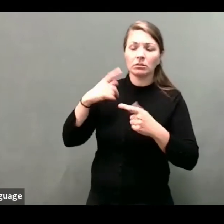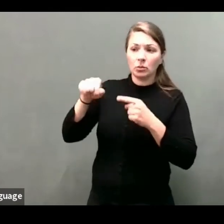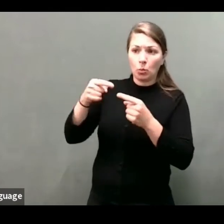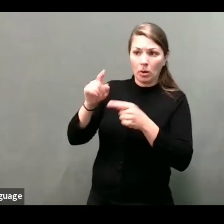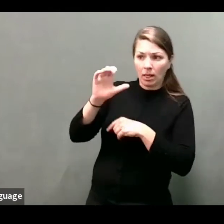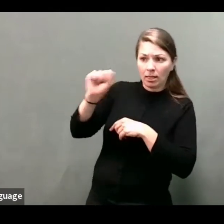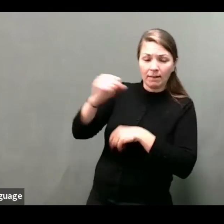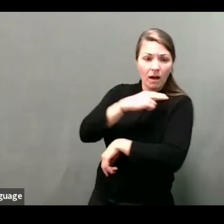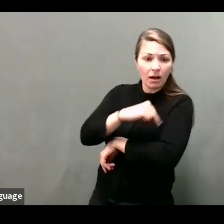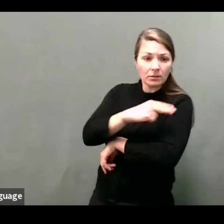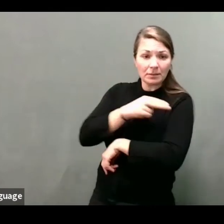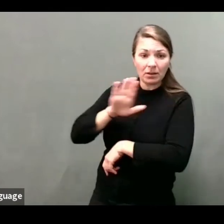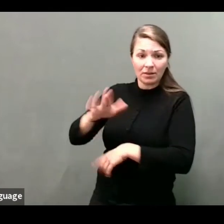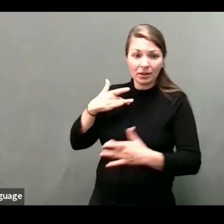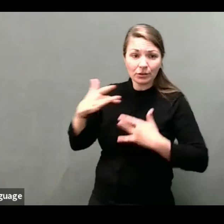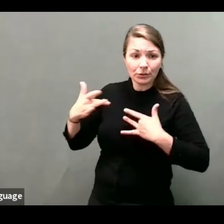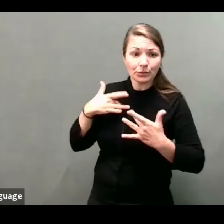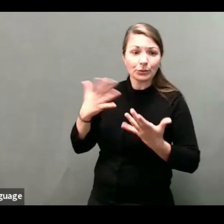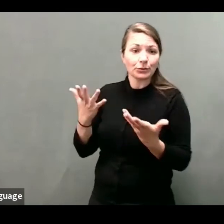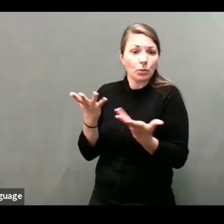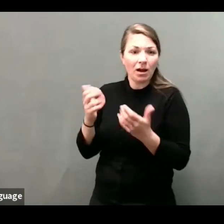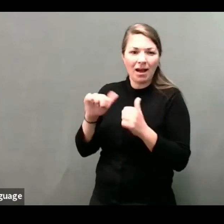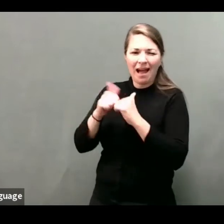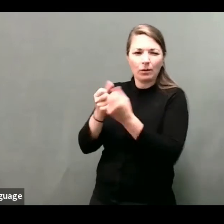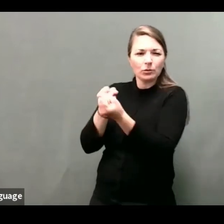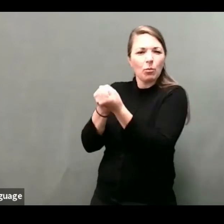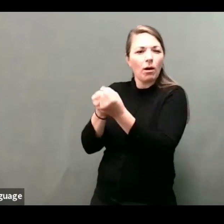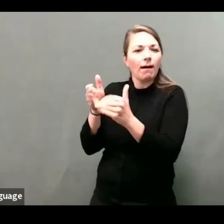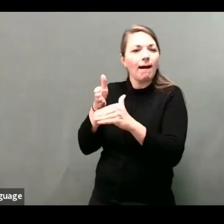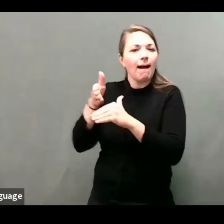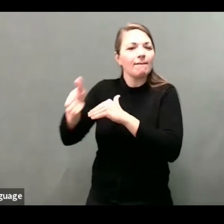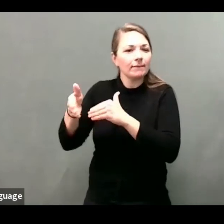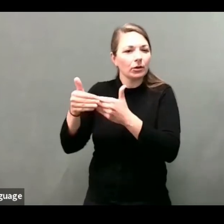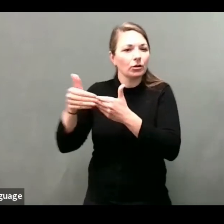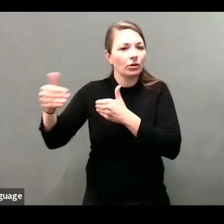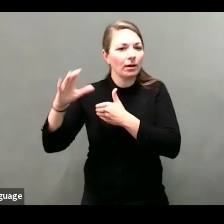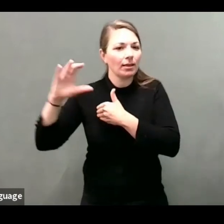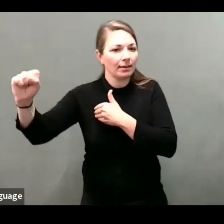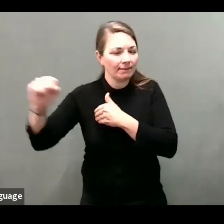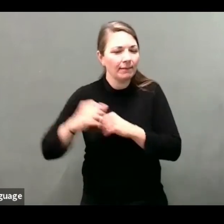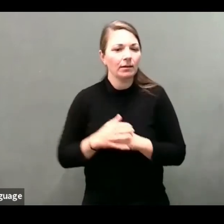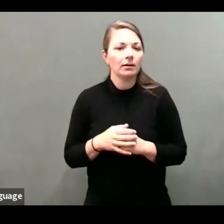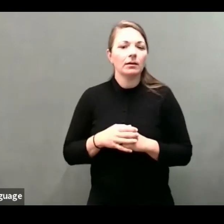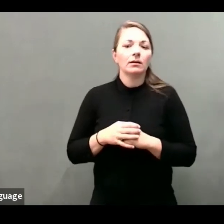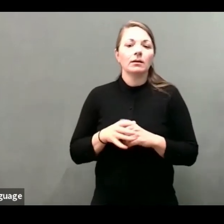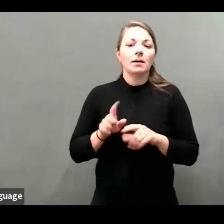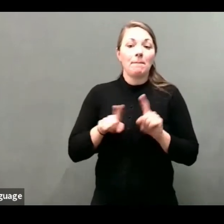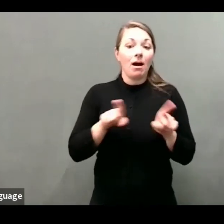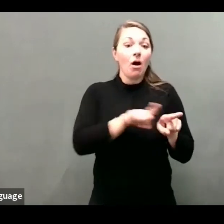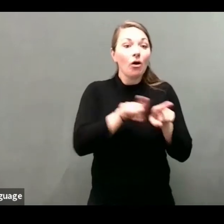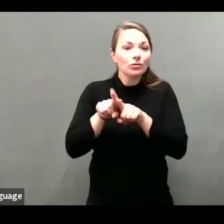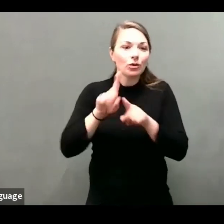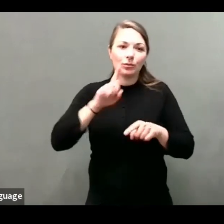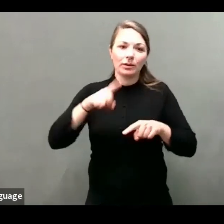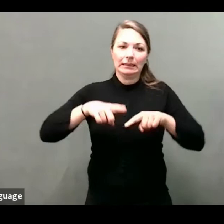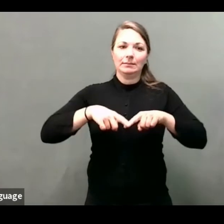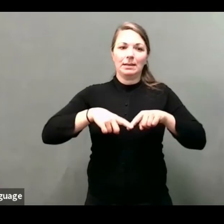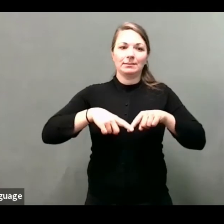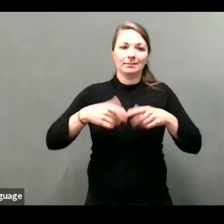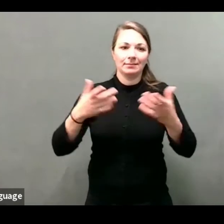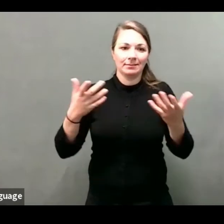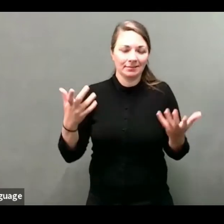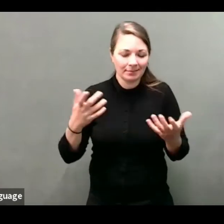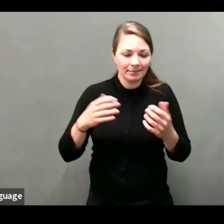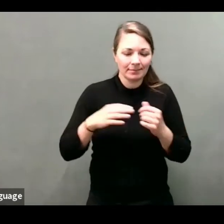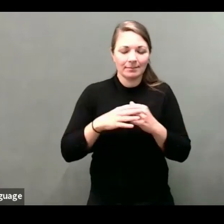to help with. That can make it a really nice transition into the SANE exam. But I also recognize, depending on where you are